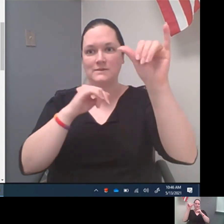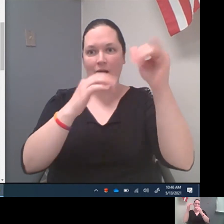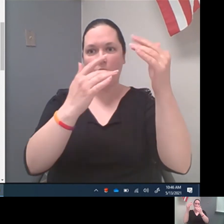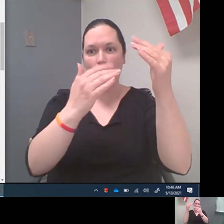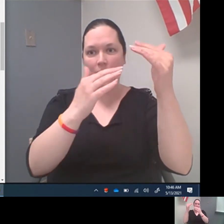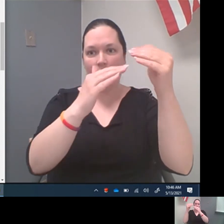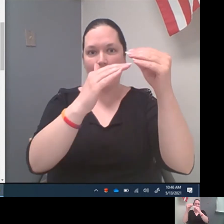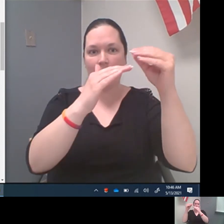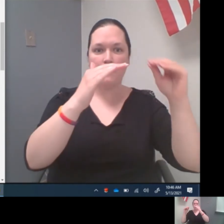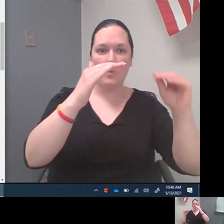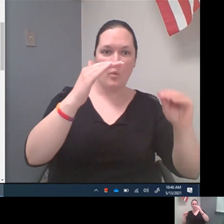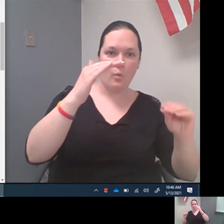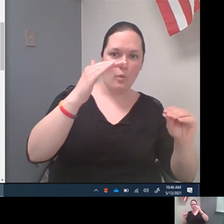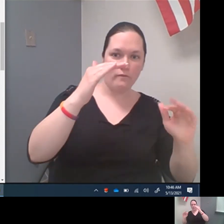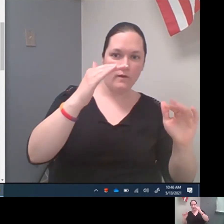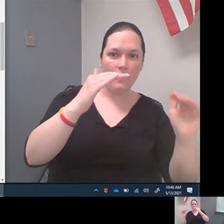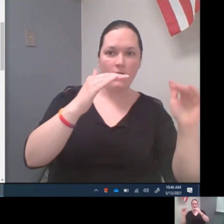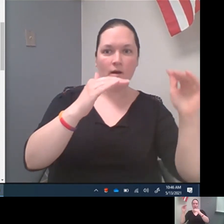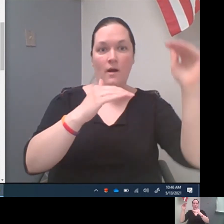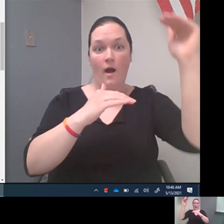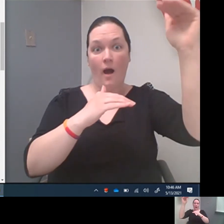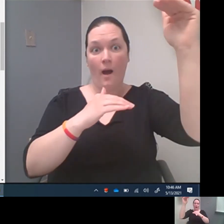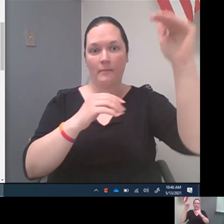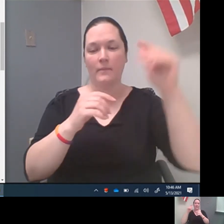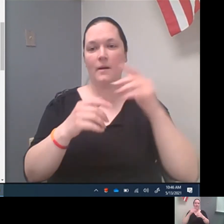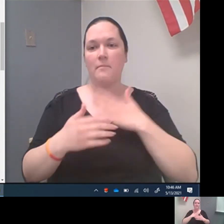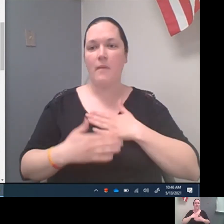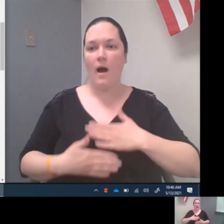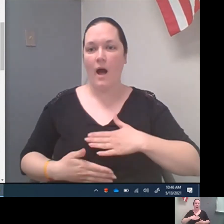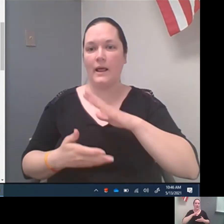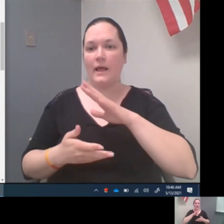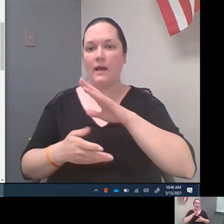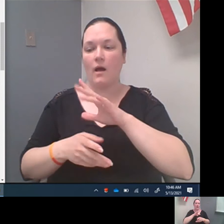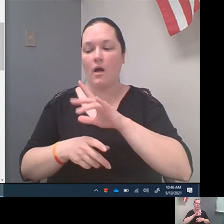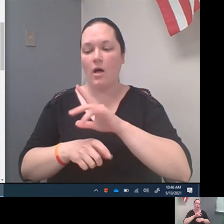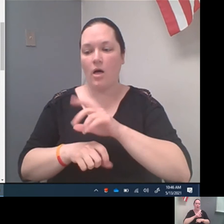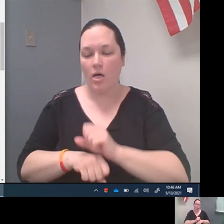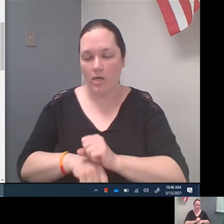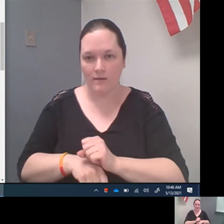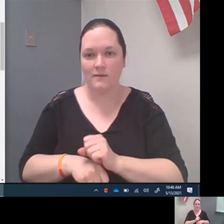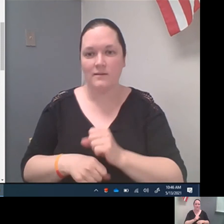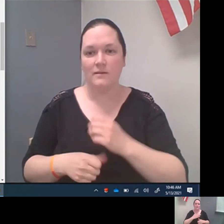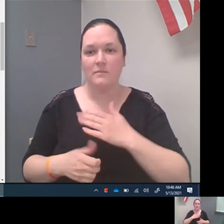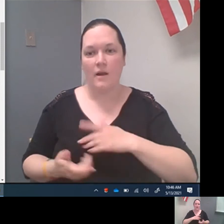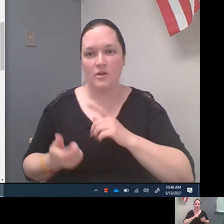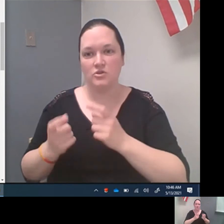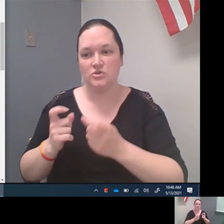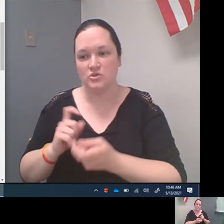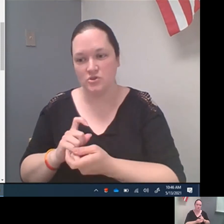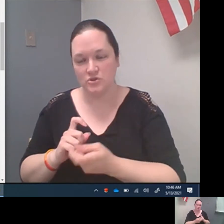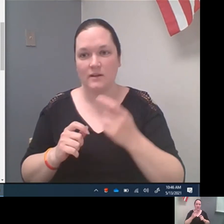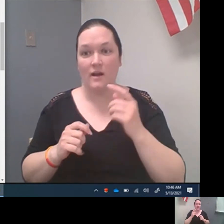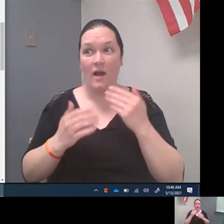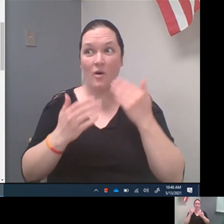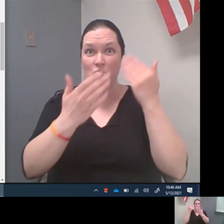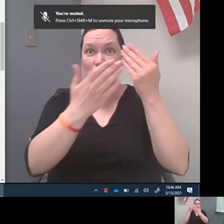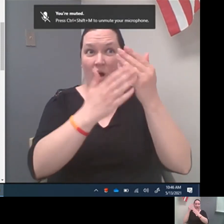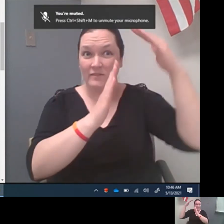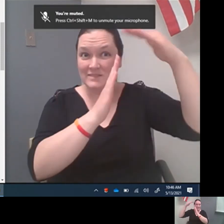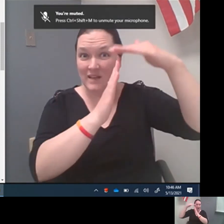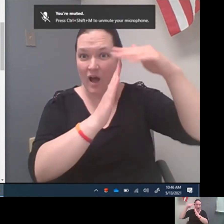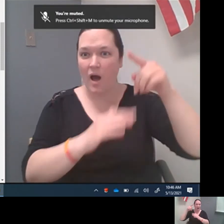accommodate to that change in the elevation. And even that, you're pretty much dying at the top because of that lack of oxygen.